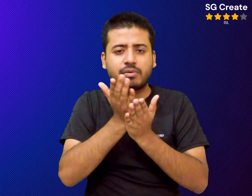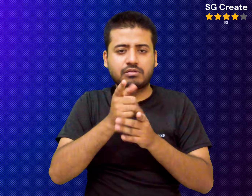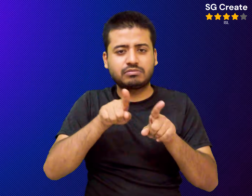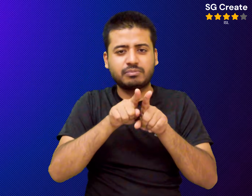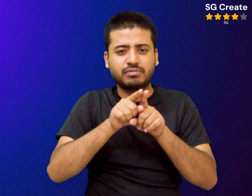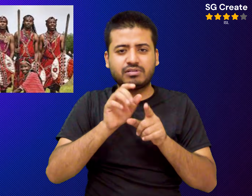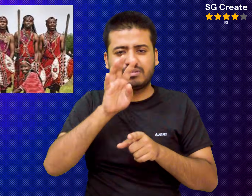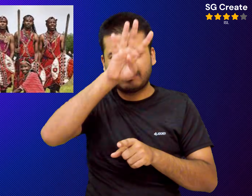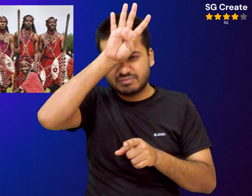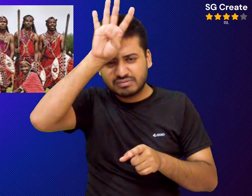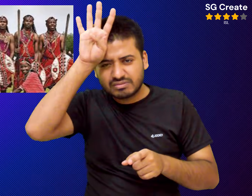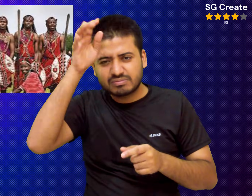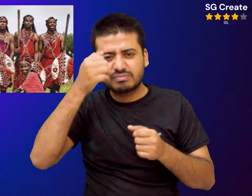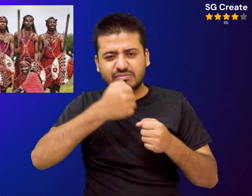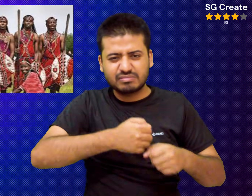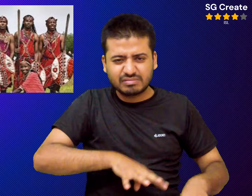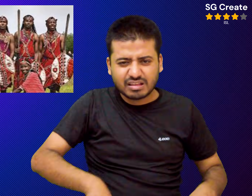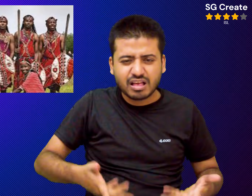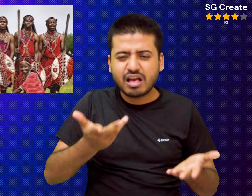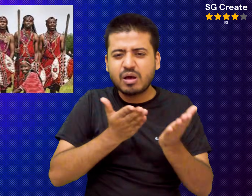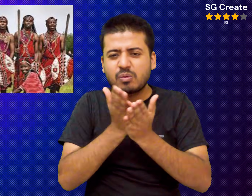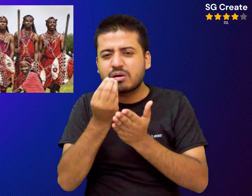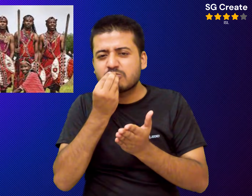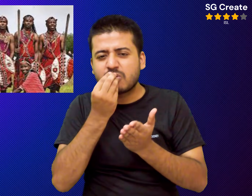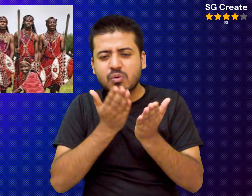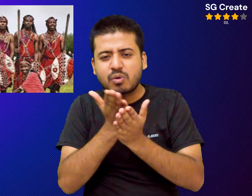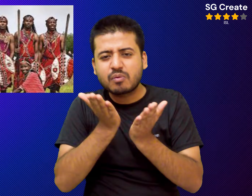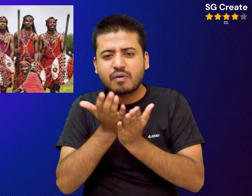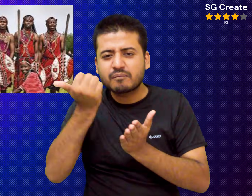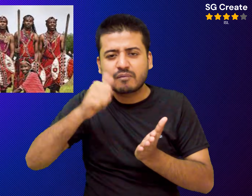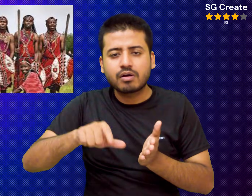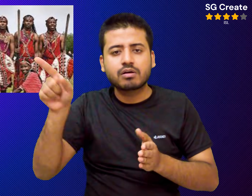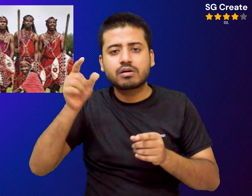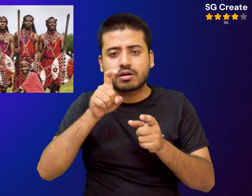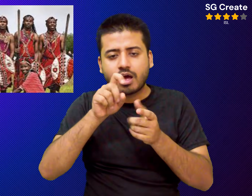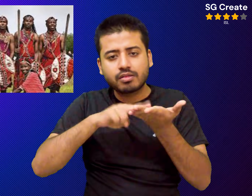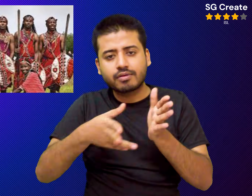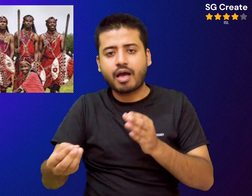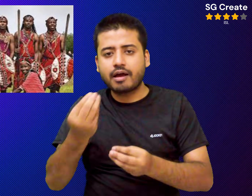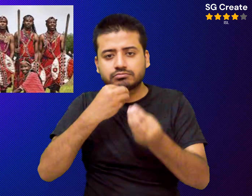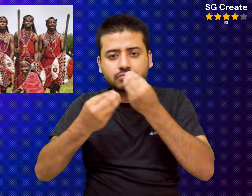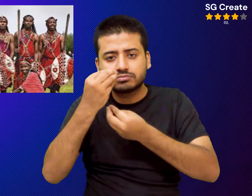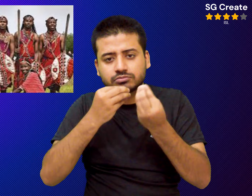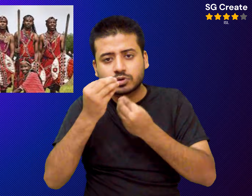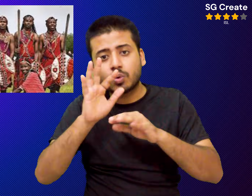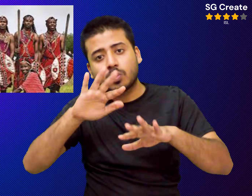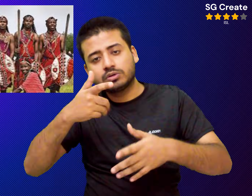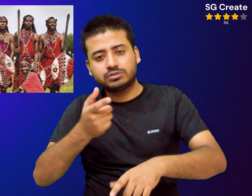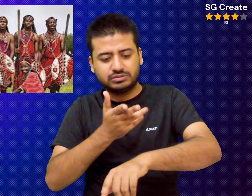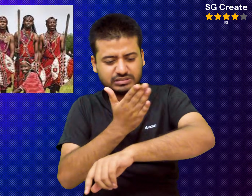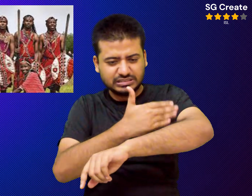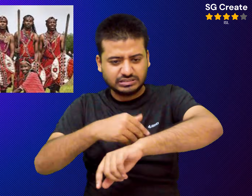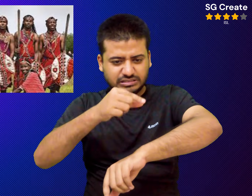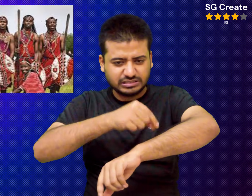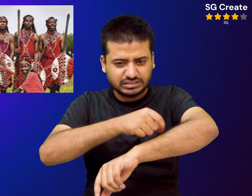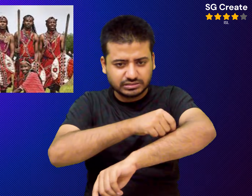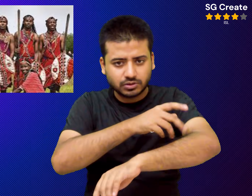deep cultural significance for indigenous communities. Honeypot ants, also called honey ants, are a fascinating group